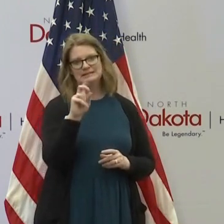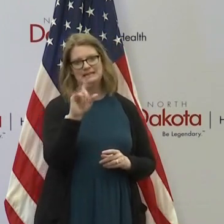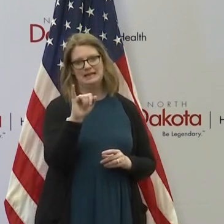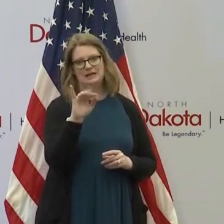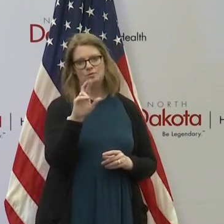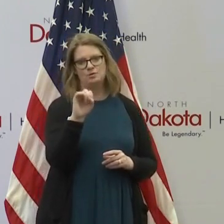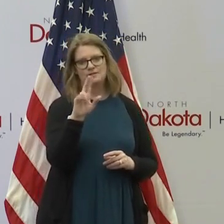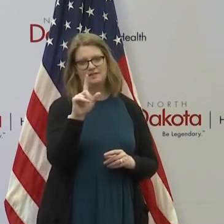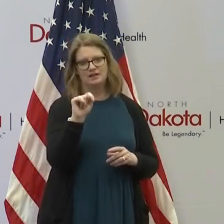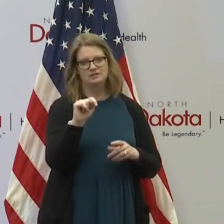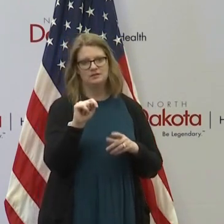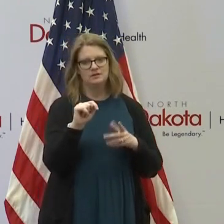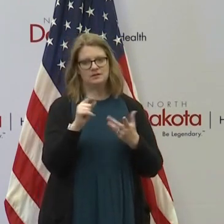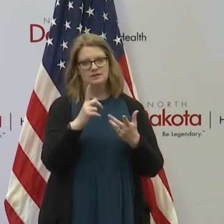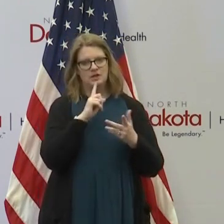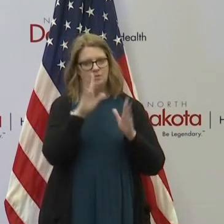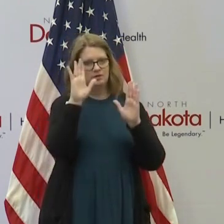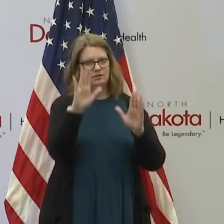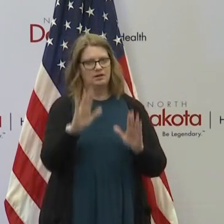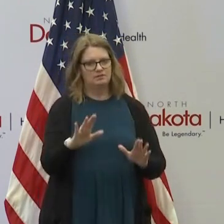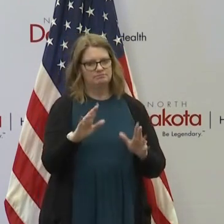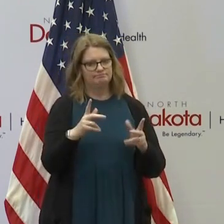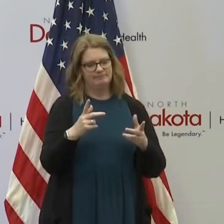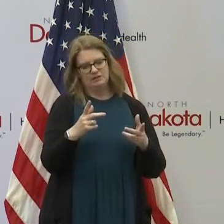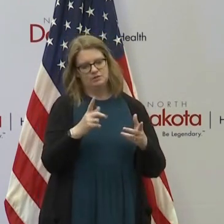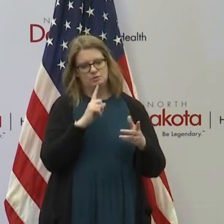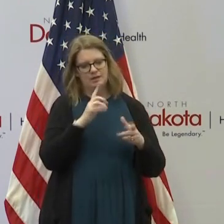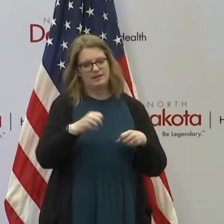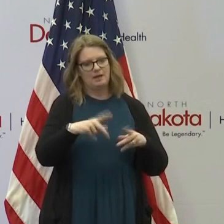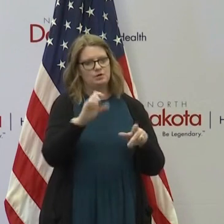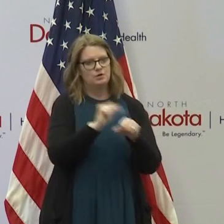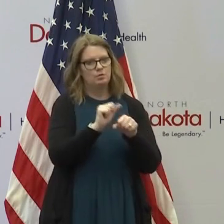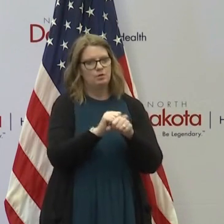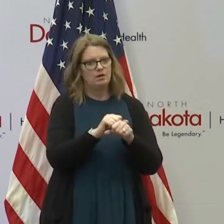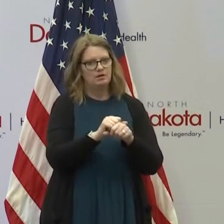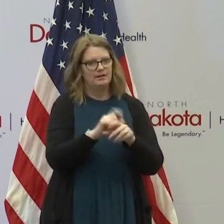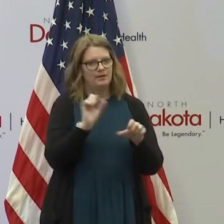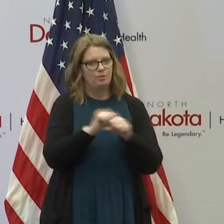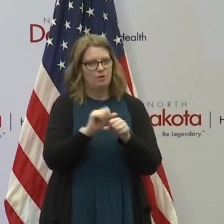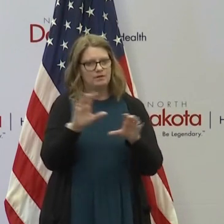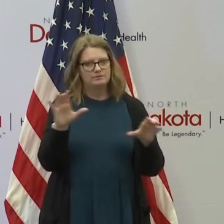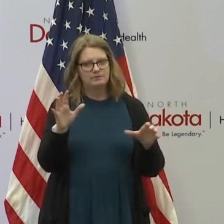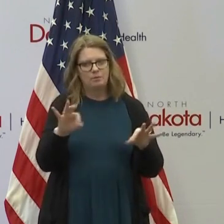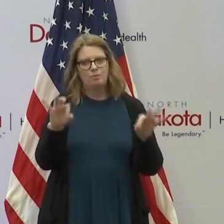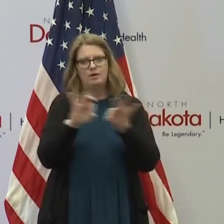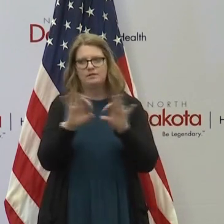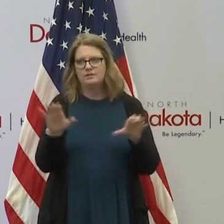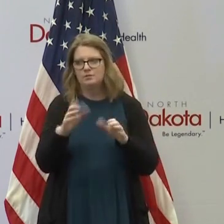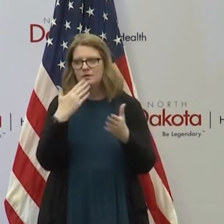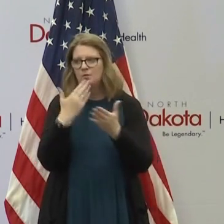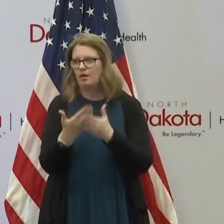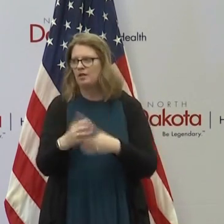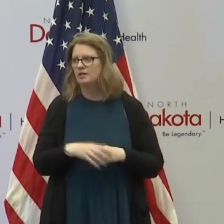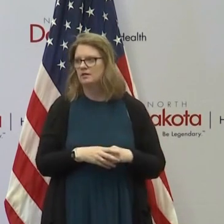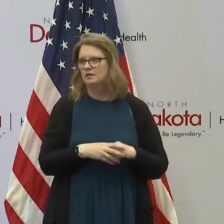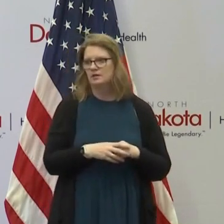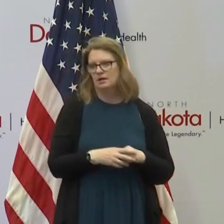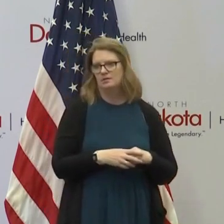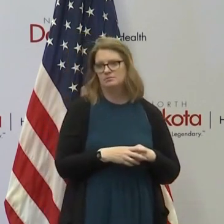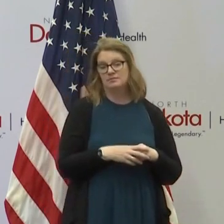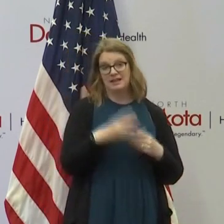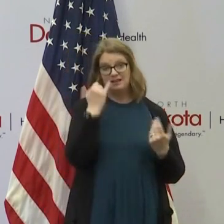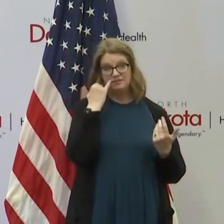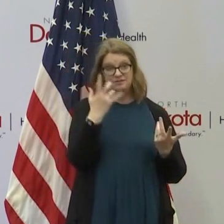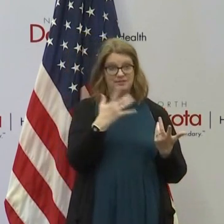great prize in life is an opportunity to work hard at work worth doing. And if people have a job that they don't like, then they should